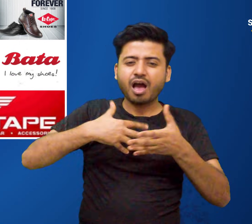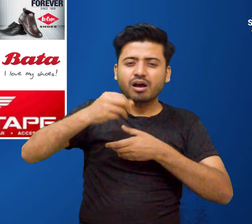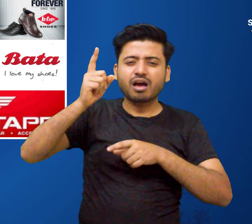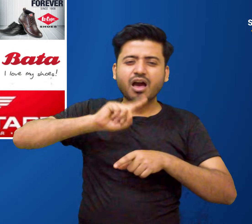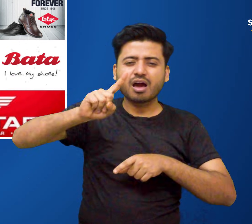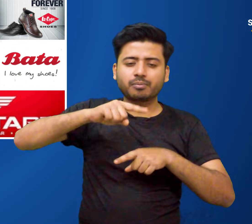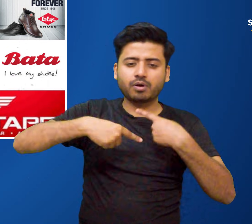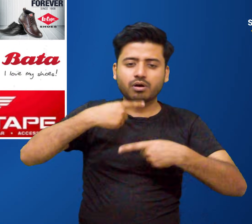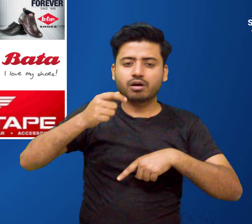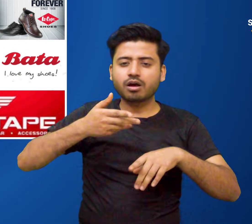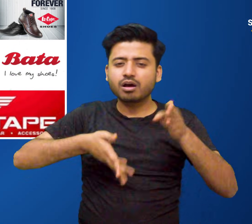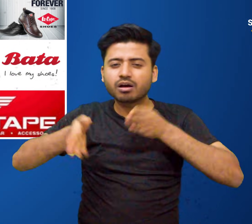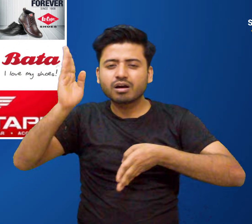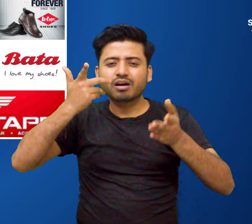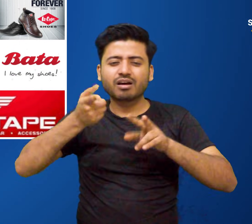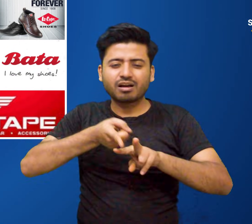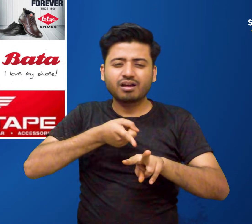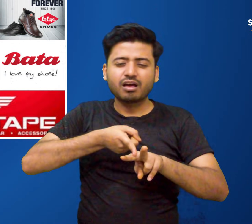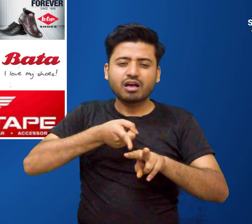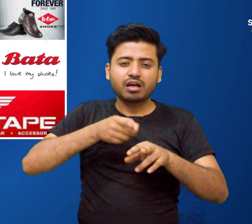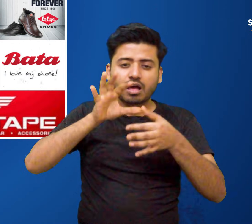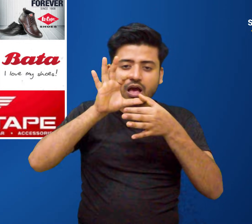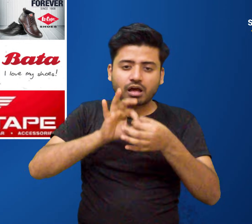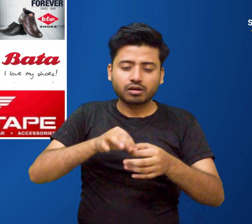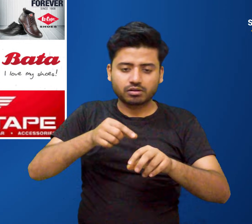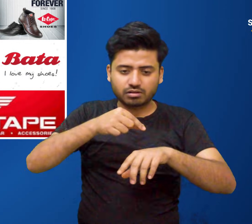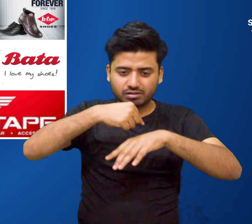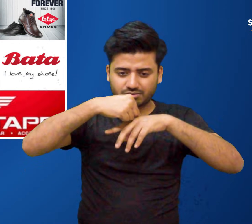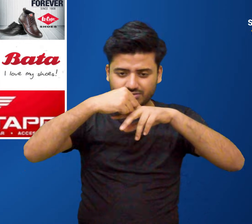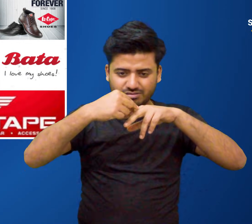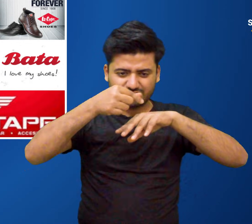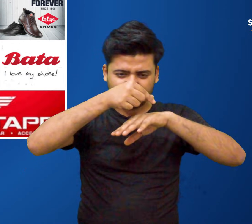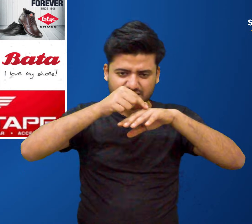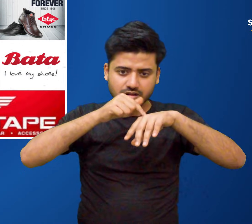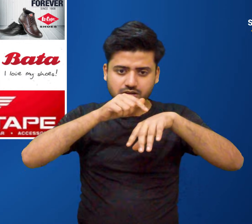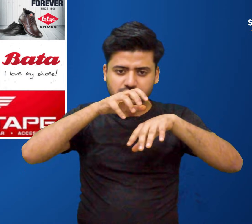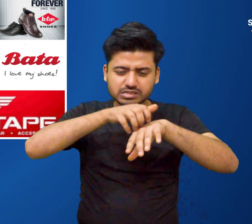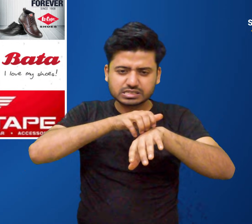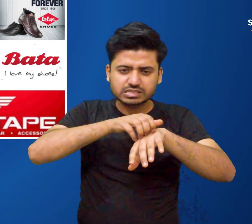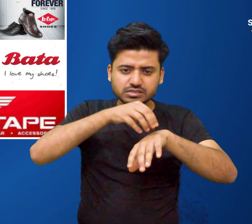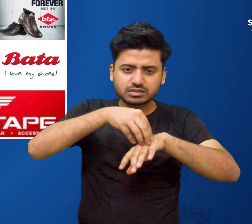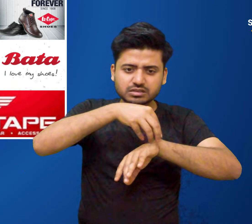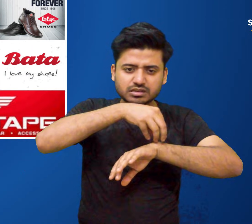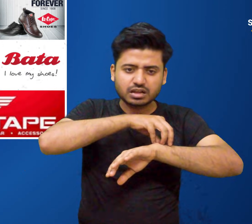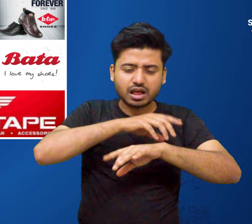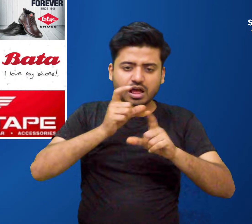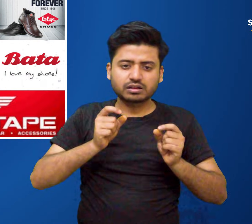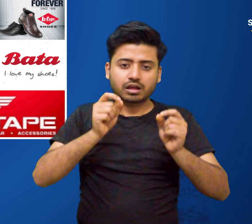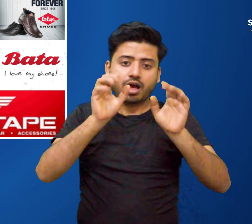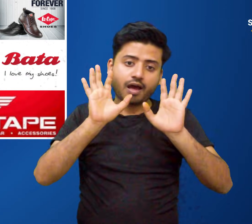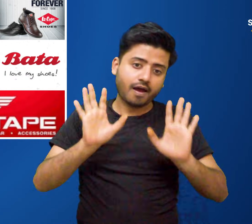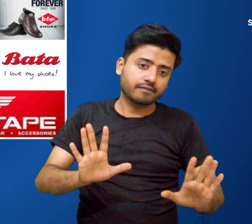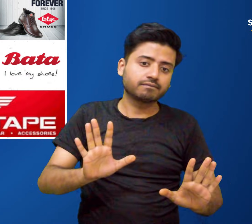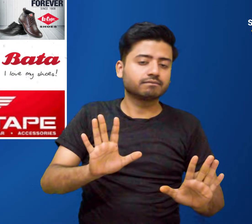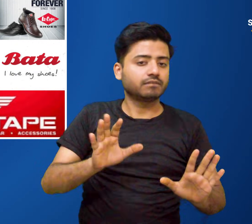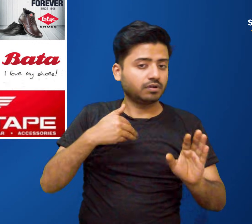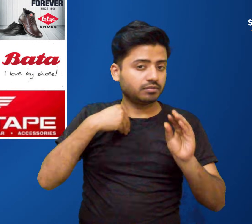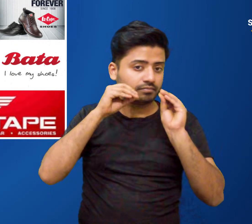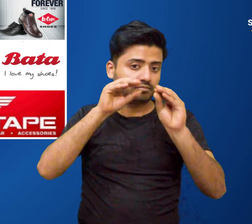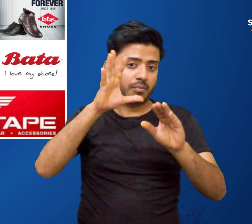or shrink in high heat, like a hot car. While extreme temperatures, typically above 80 degrees Celsius per